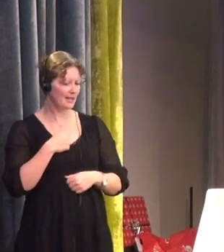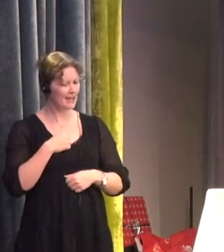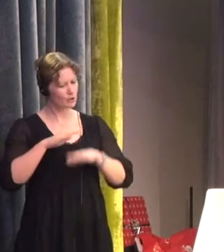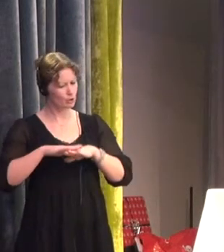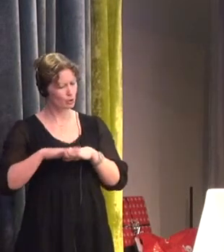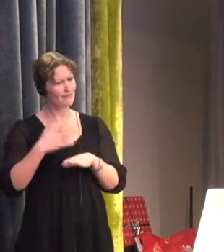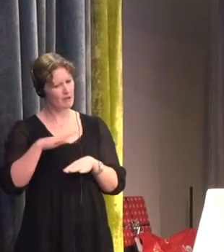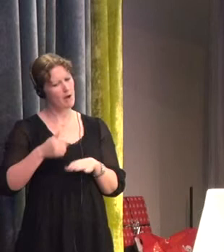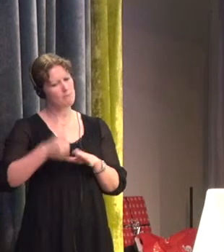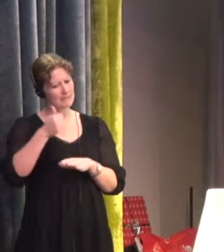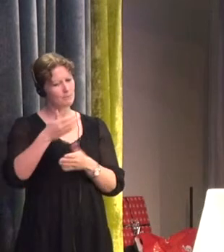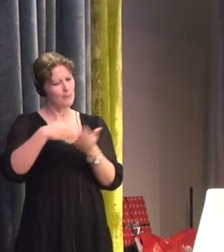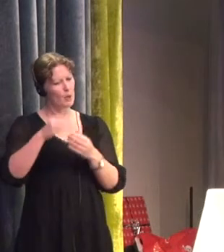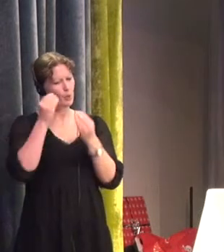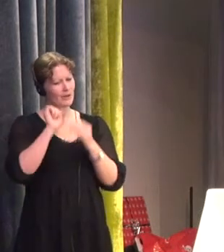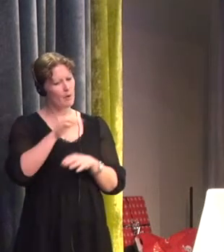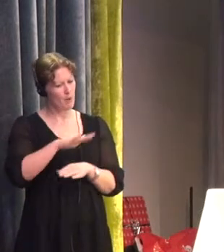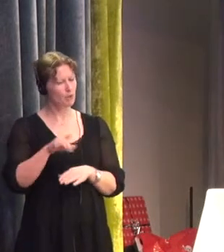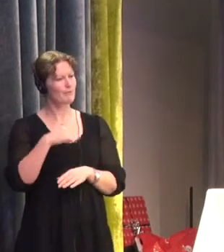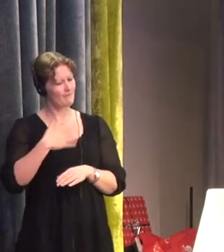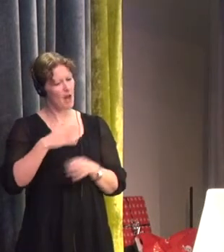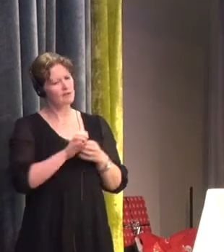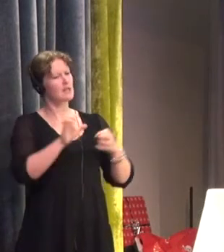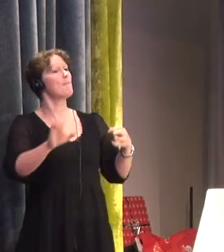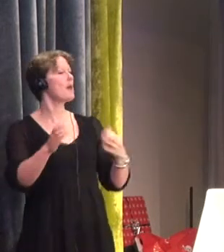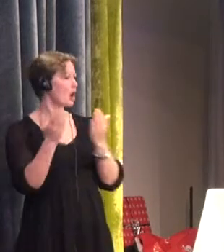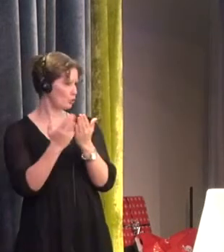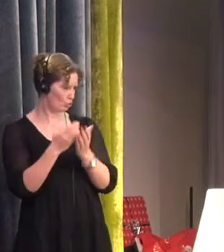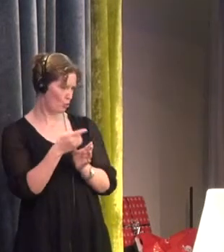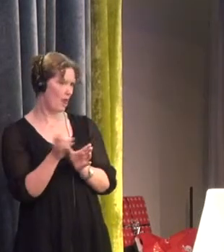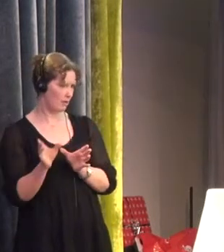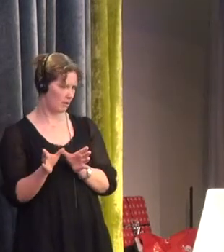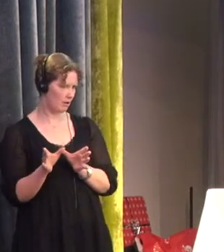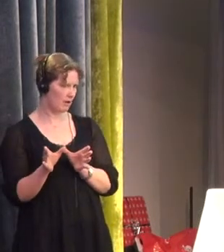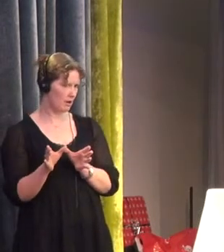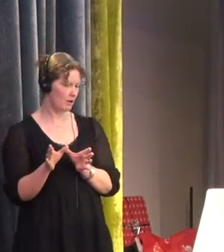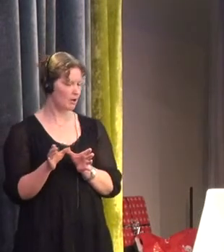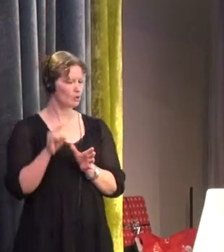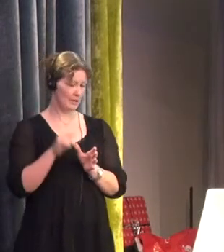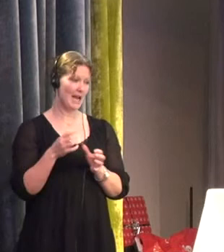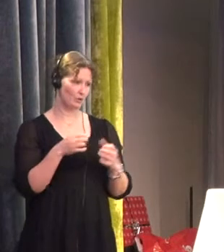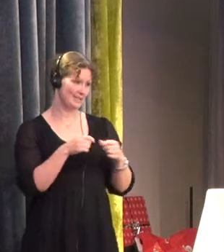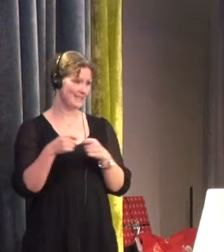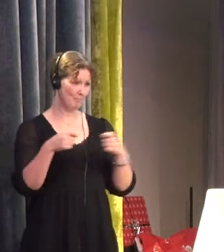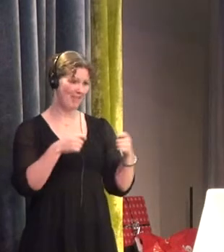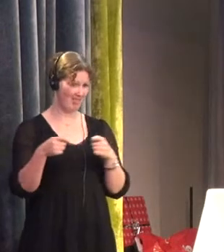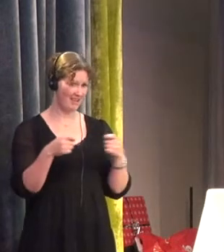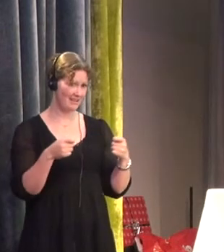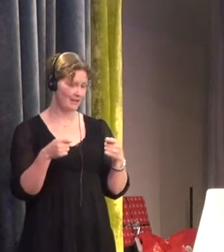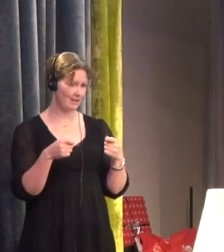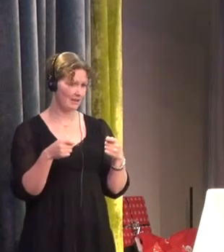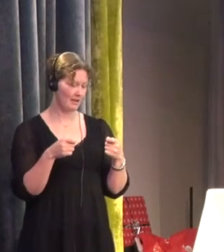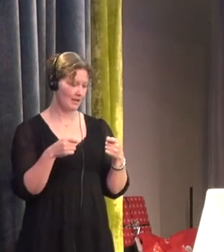environment, we ought to have separate schools. And this tension as between separate schools for children